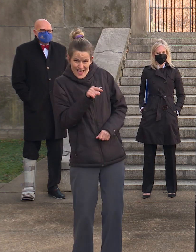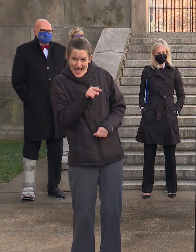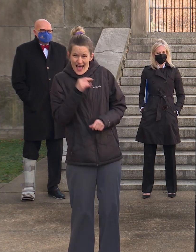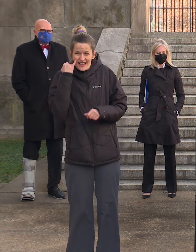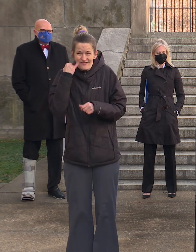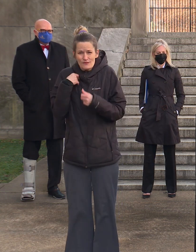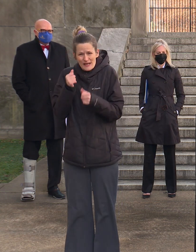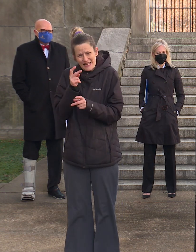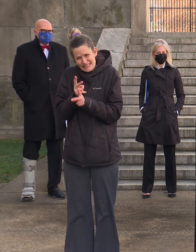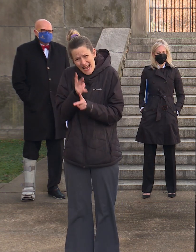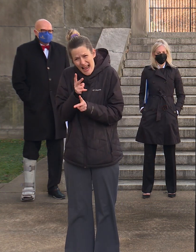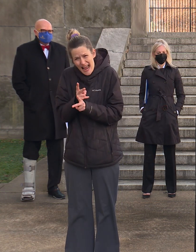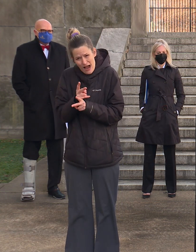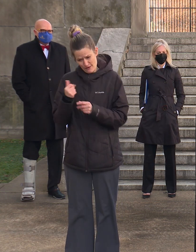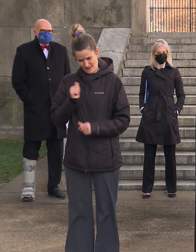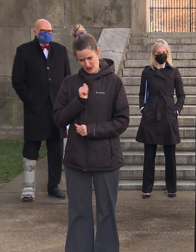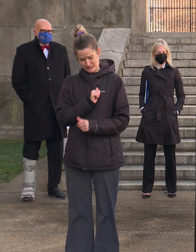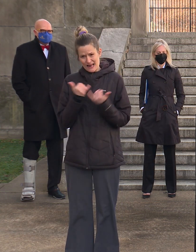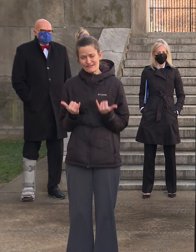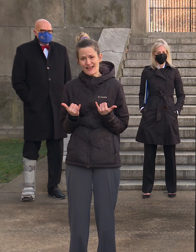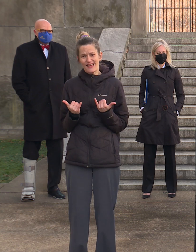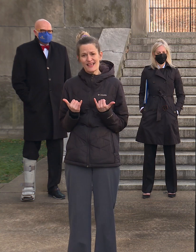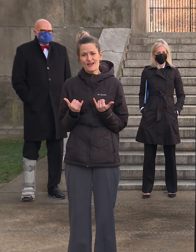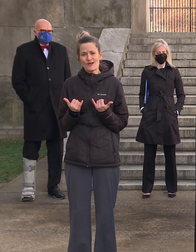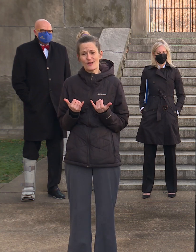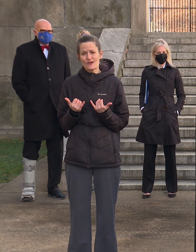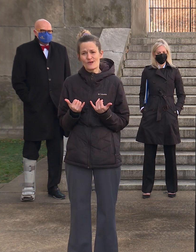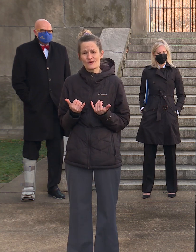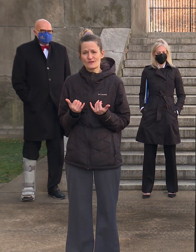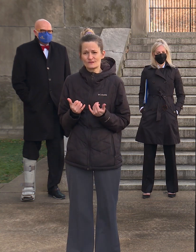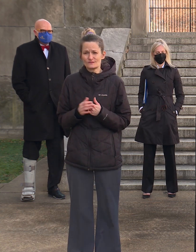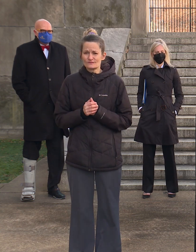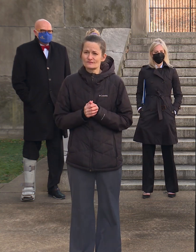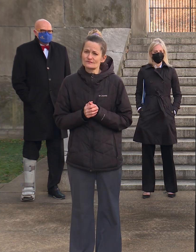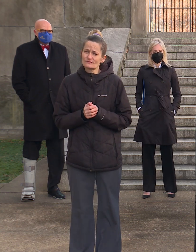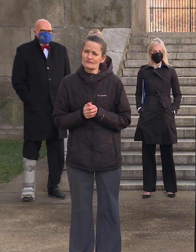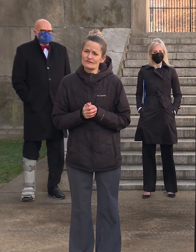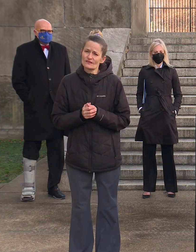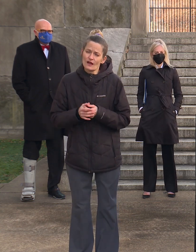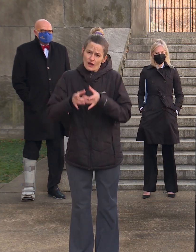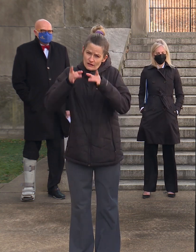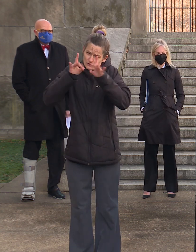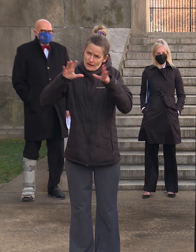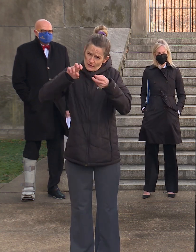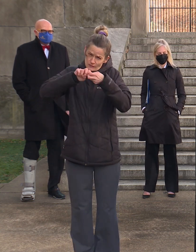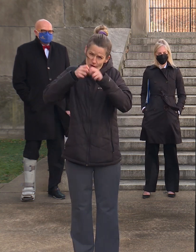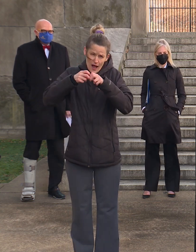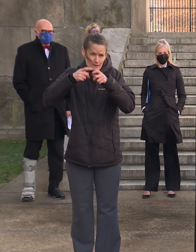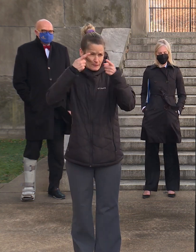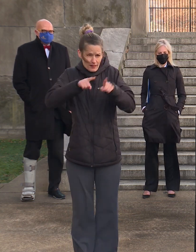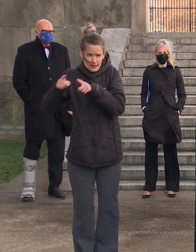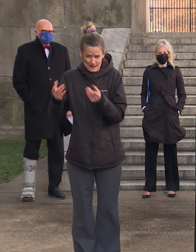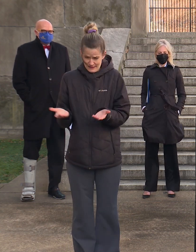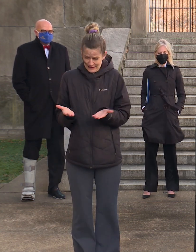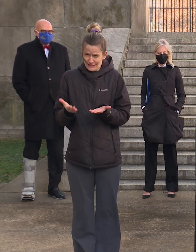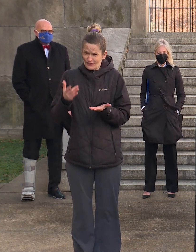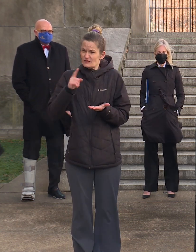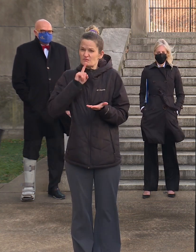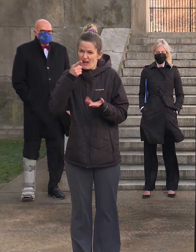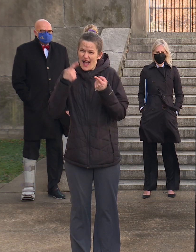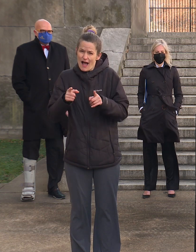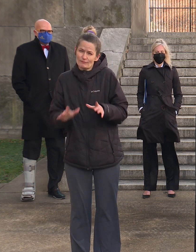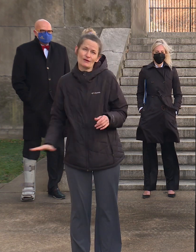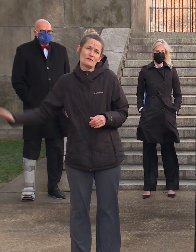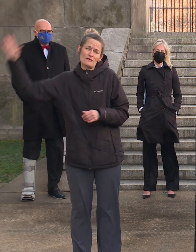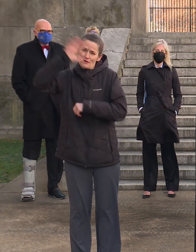crisis we're seeing at UMS and at other hospitals is directly impacted by how we protect ourselves and each other. My request